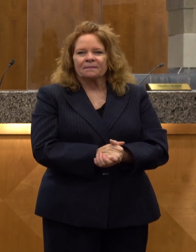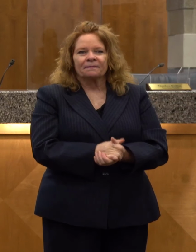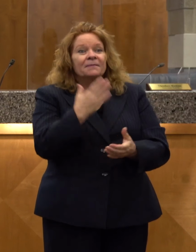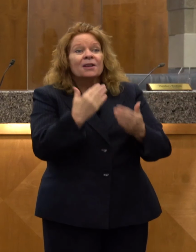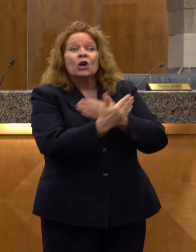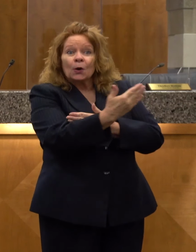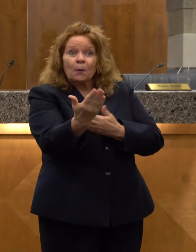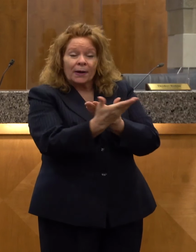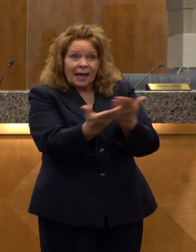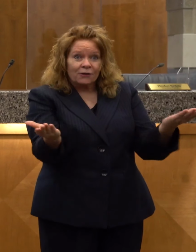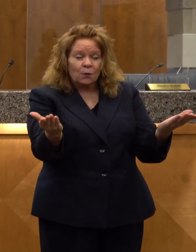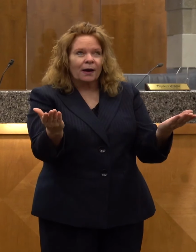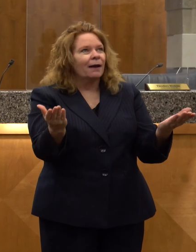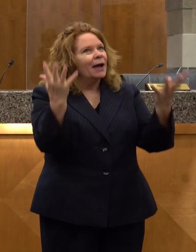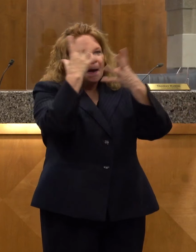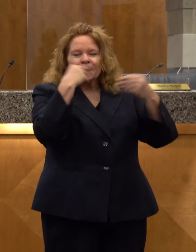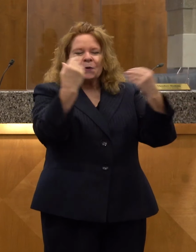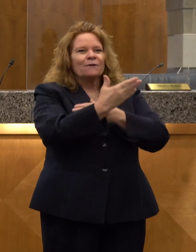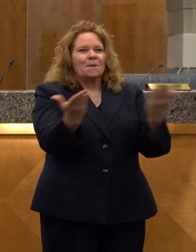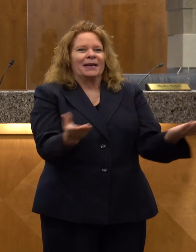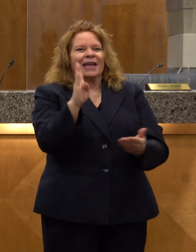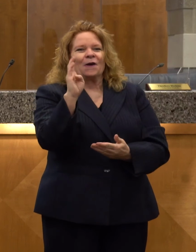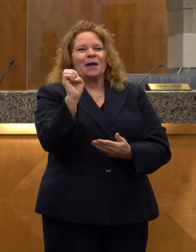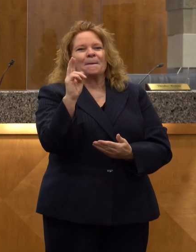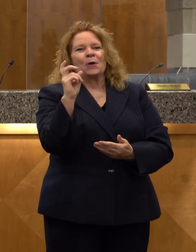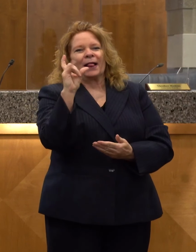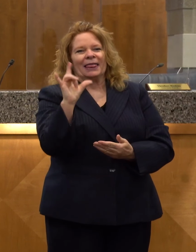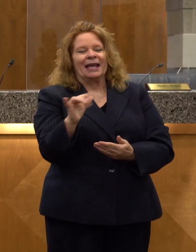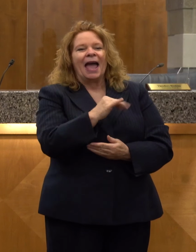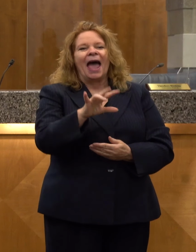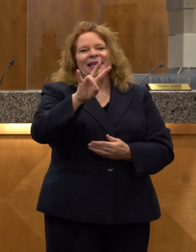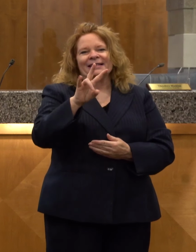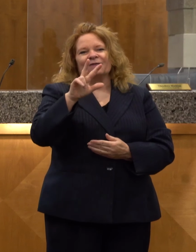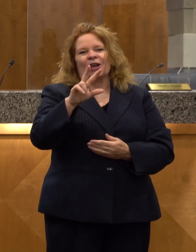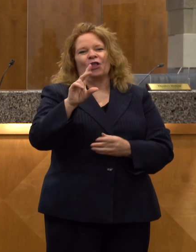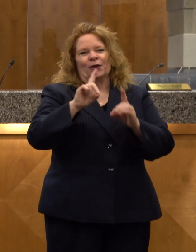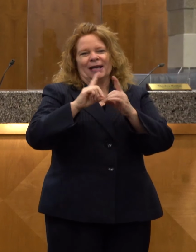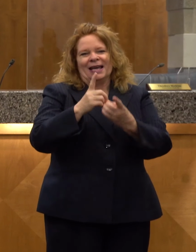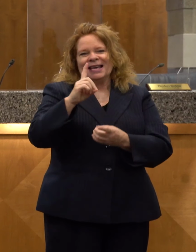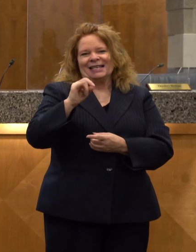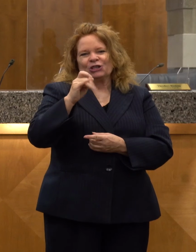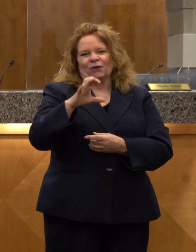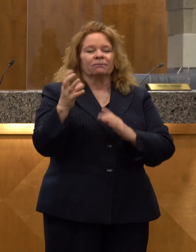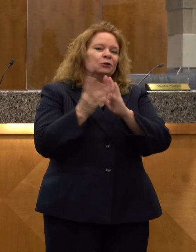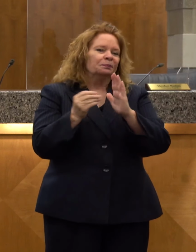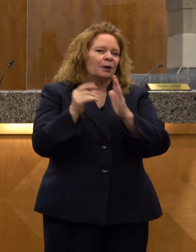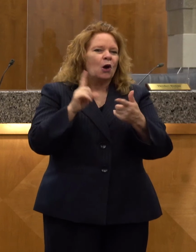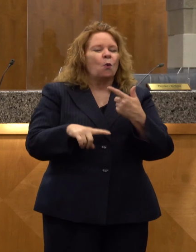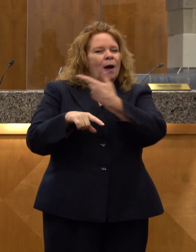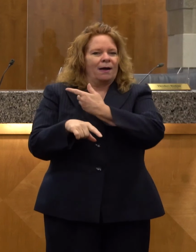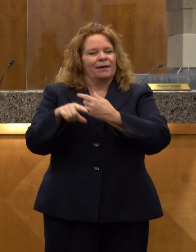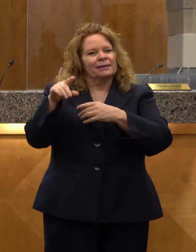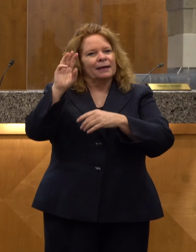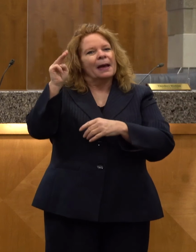Good morning, everyone. It is a beautiful morning in Berkeley and in the 73rd District. To echo Mayor Diembo's